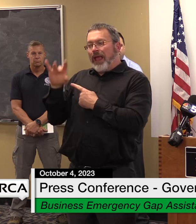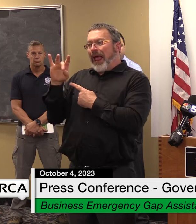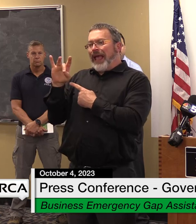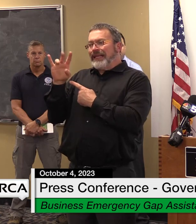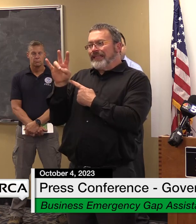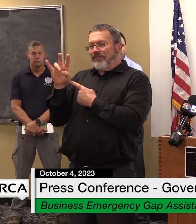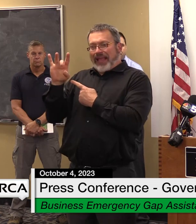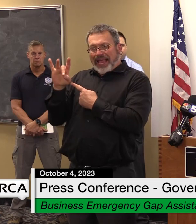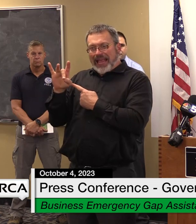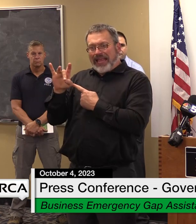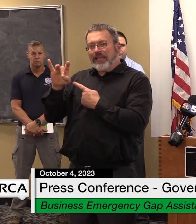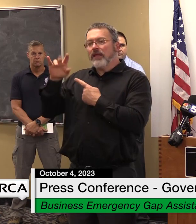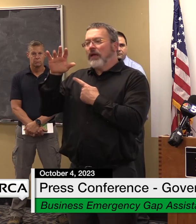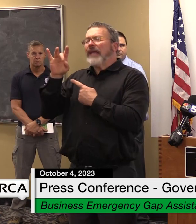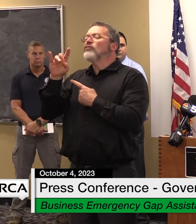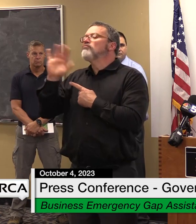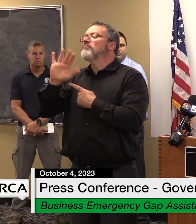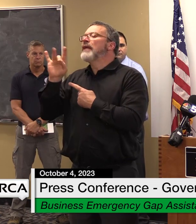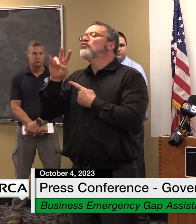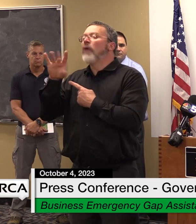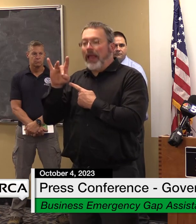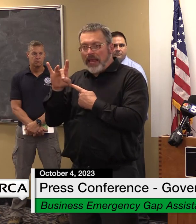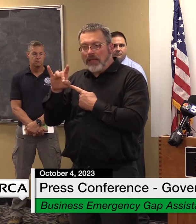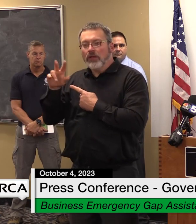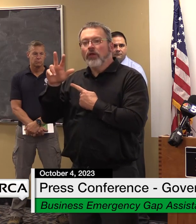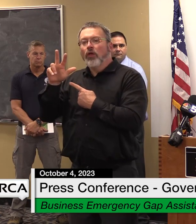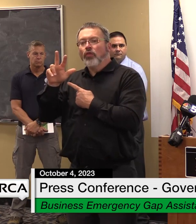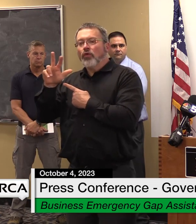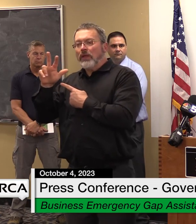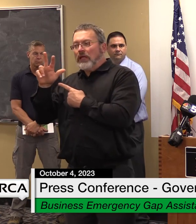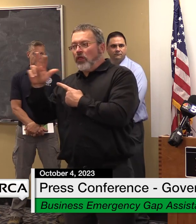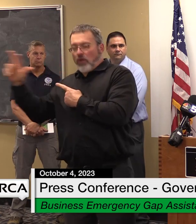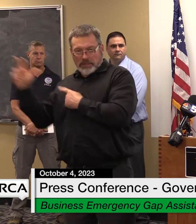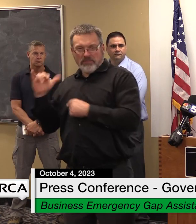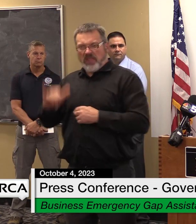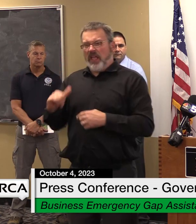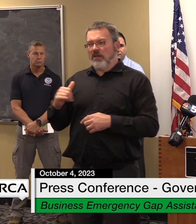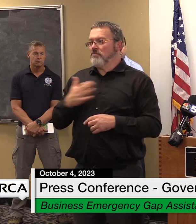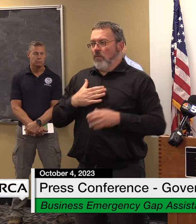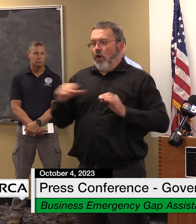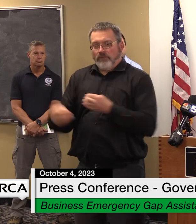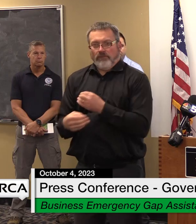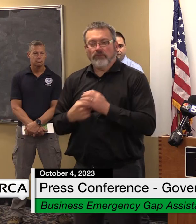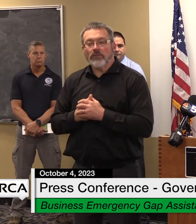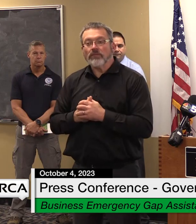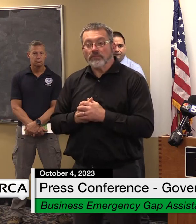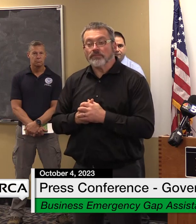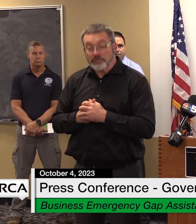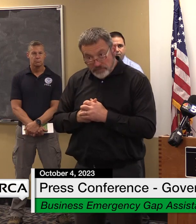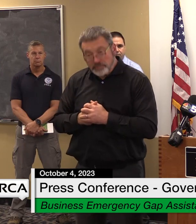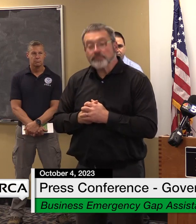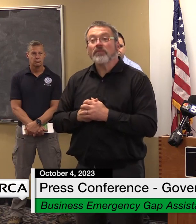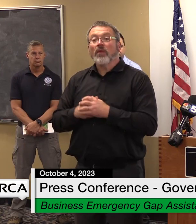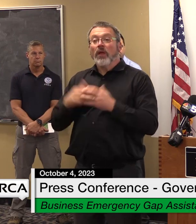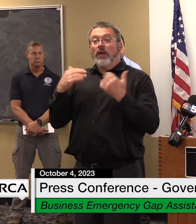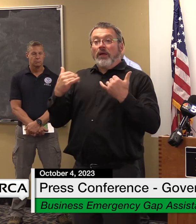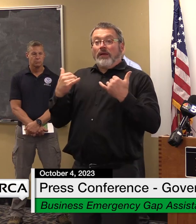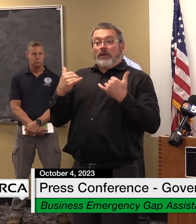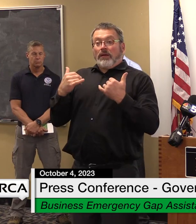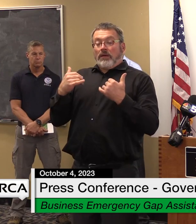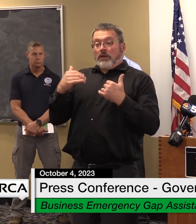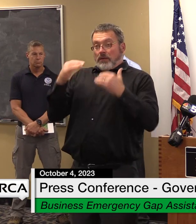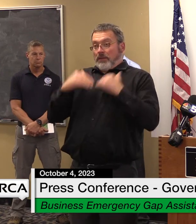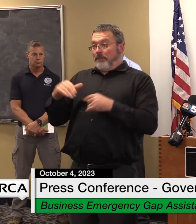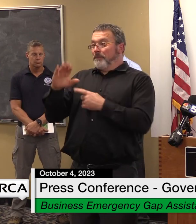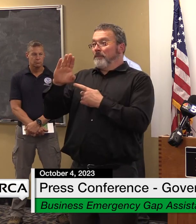802-828-3333 if they haven't completed the survey. Next, we'll have an update on the Business Assistance